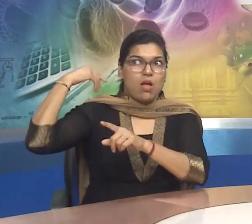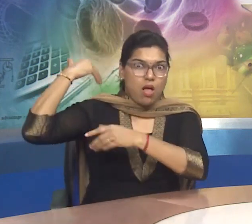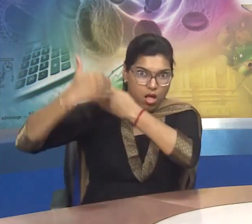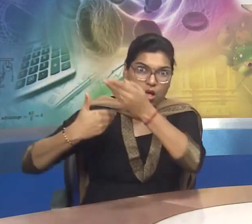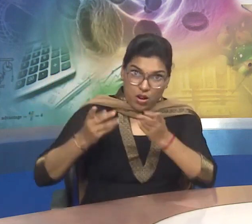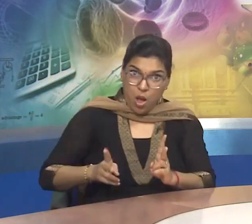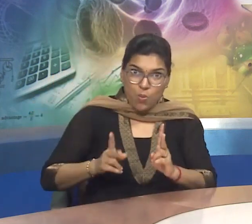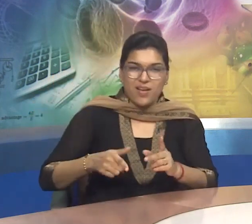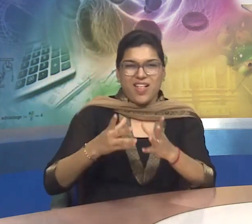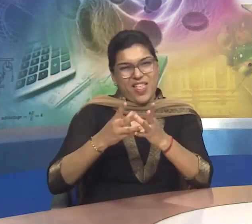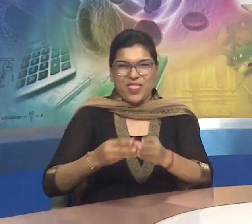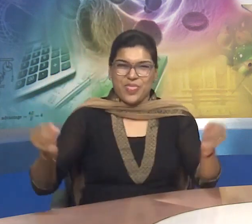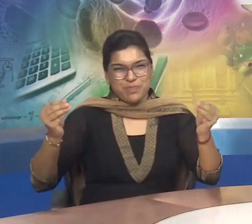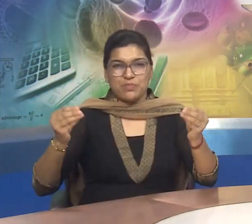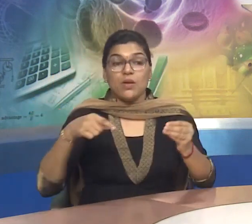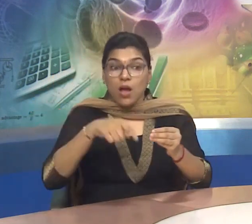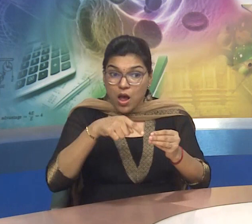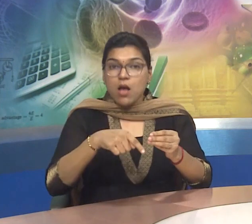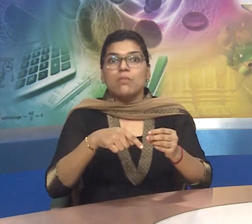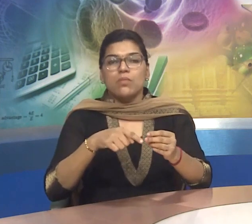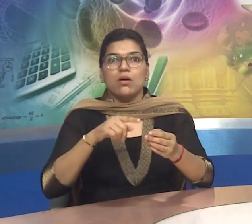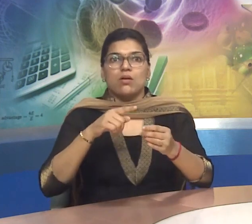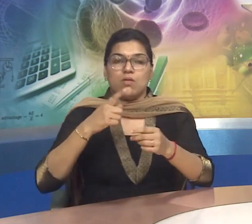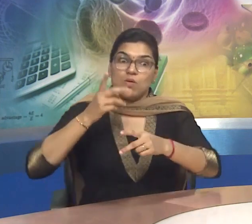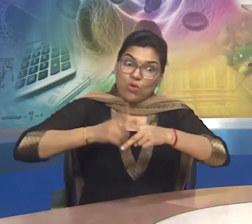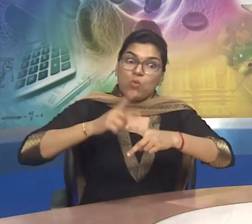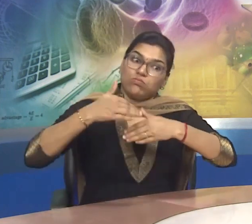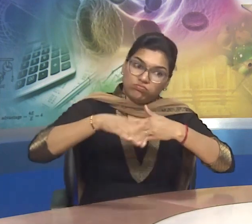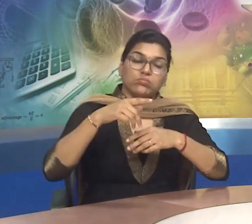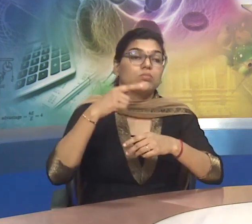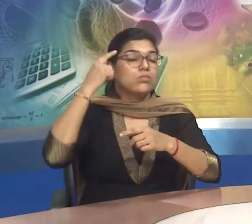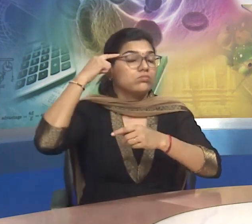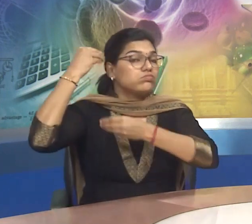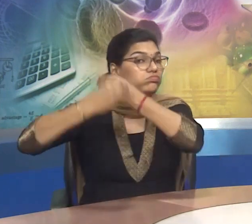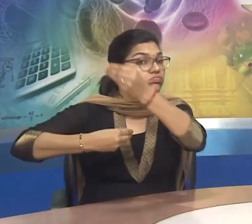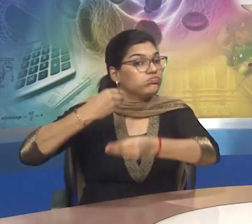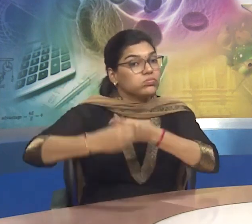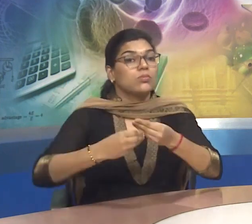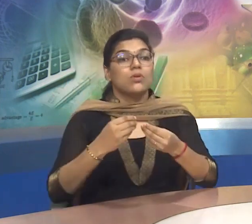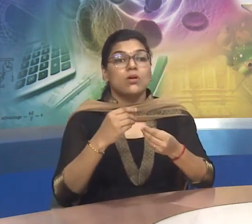dies. And now we all know that that tradition is abolished